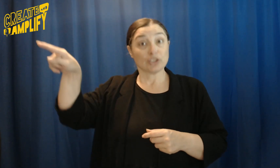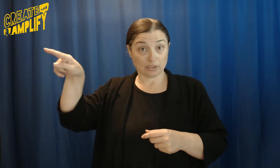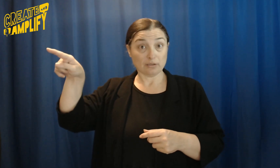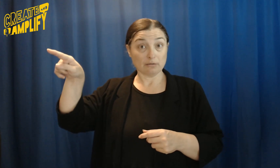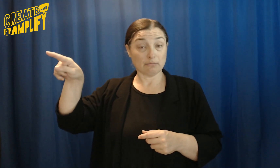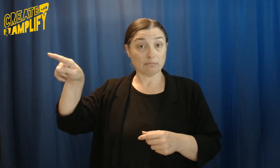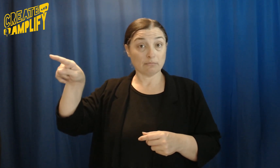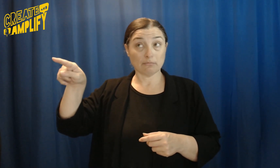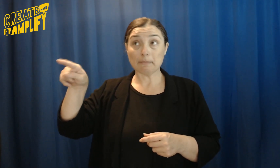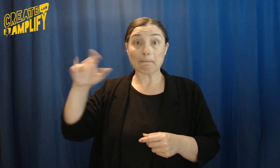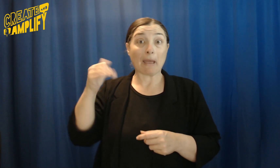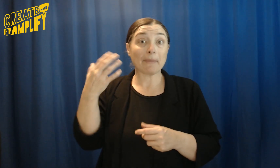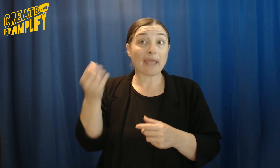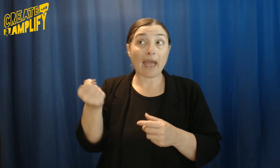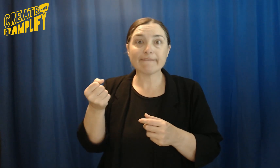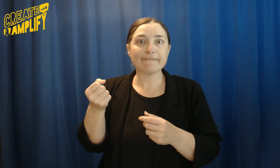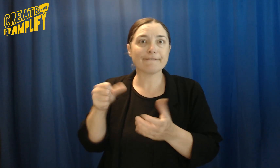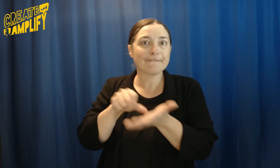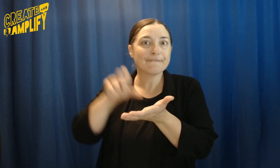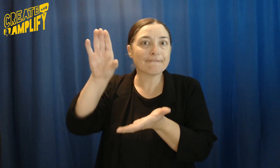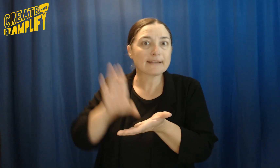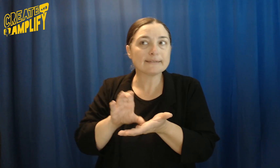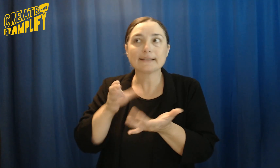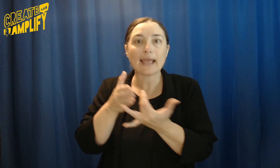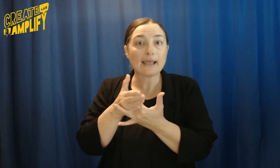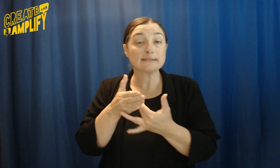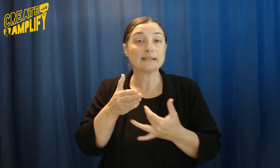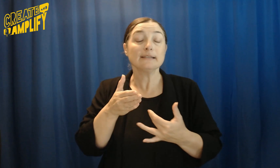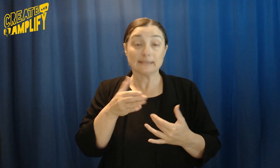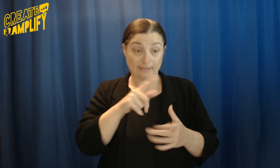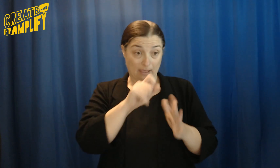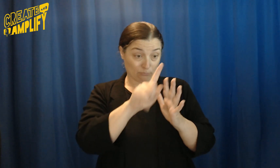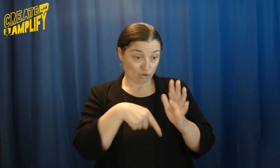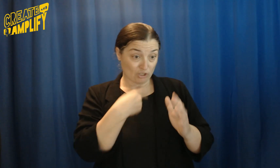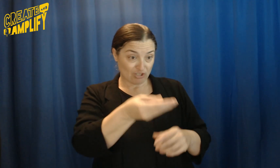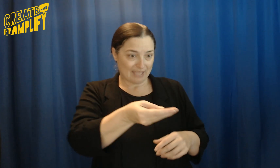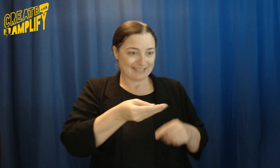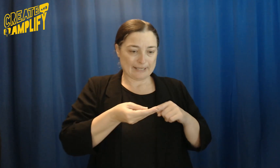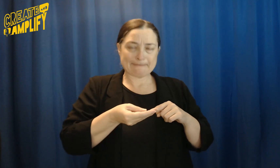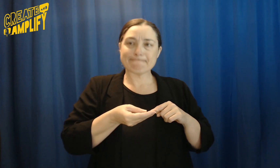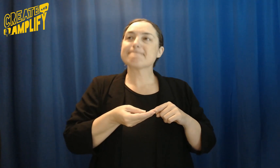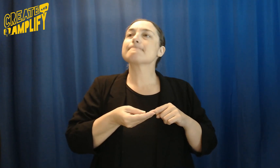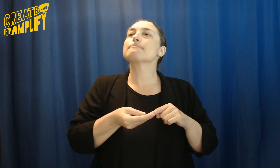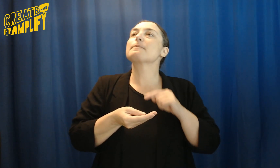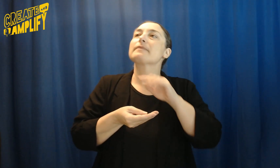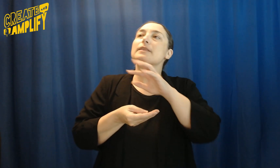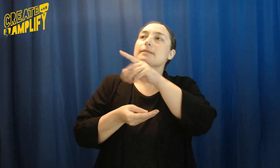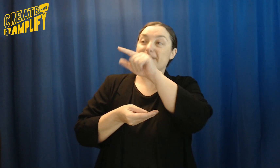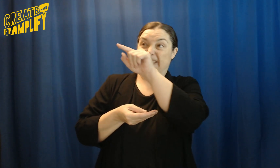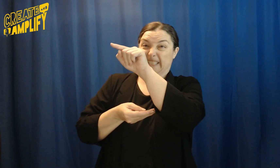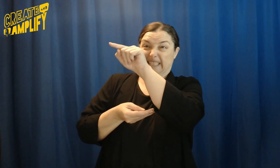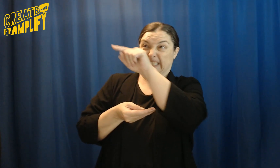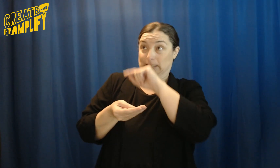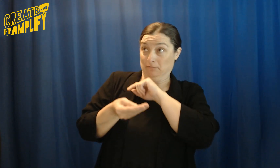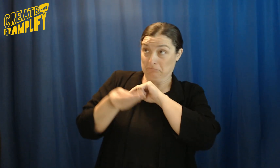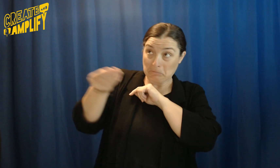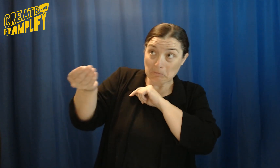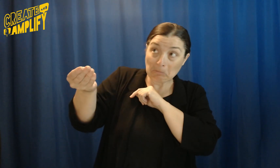access to funding or a way to get funding, I'll go, hey, been thinking about how this doesn't exist. Just put that in your